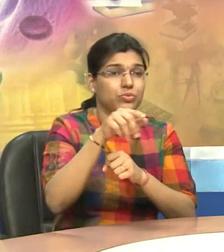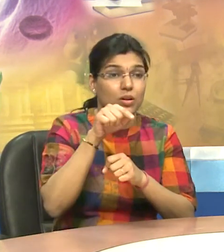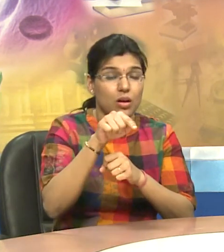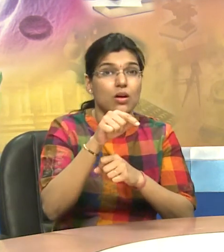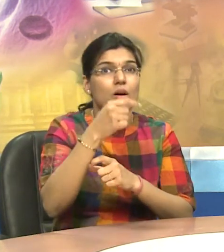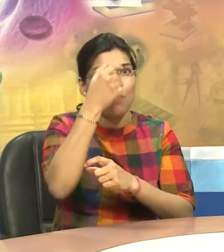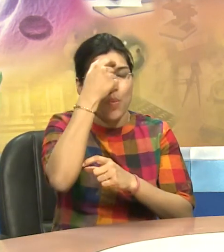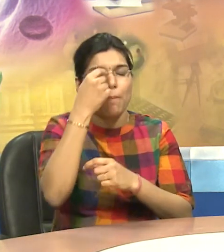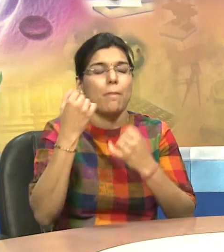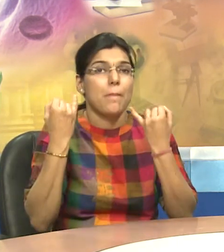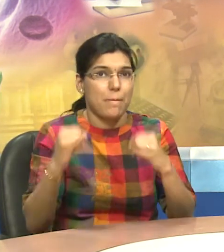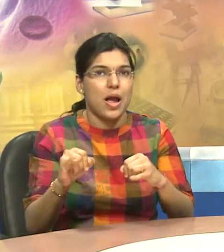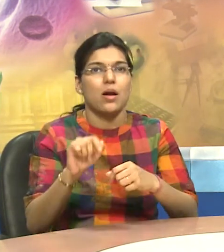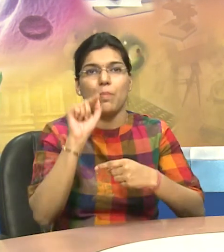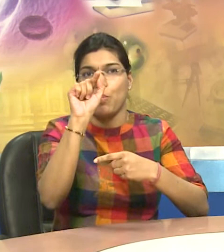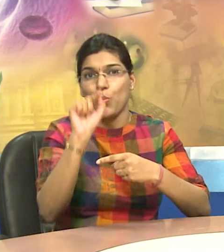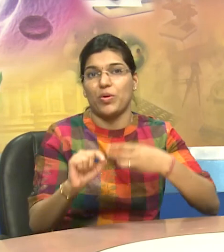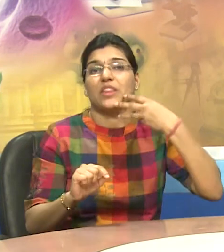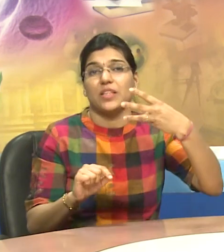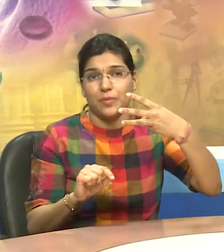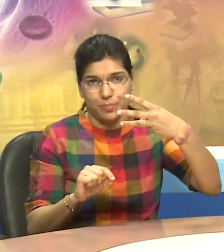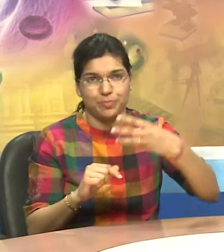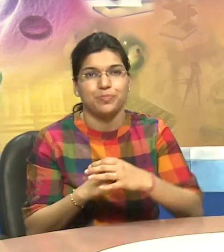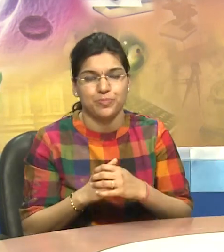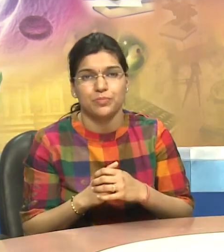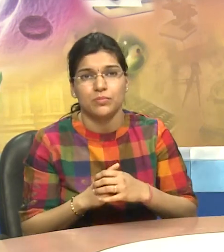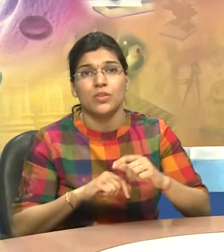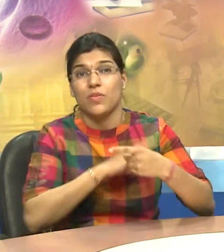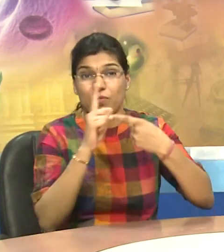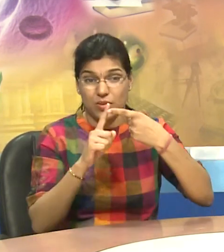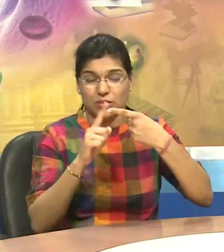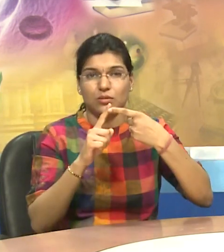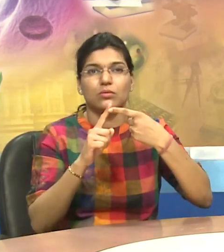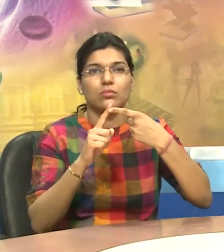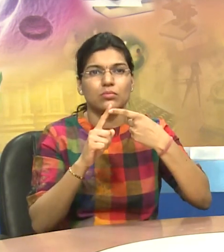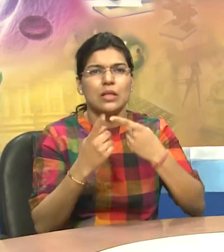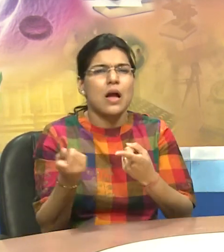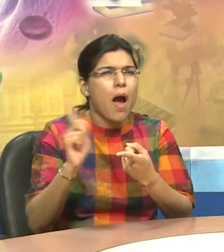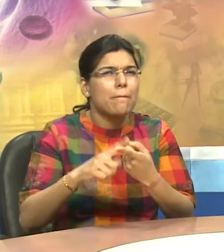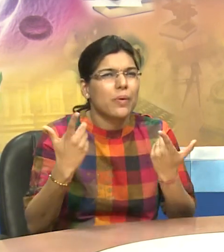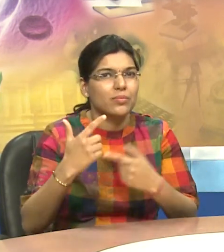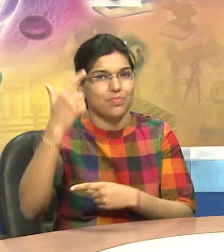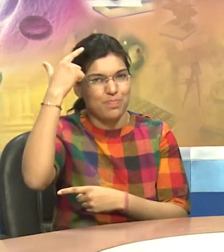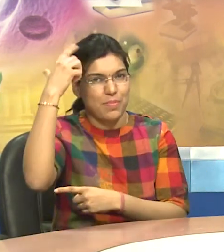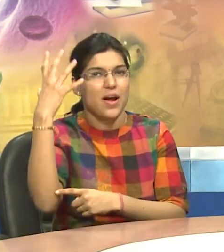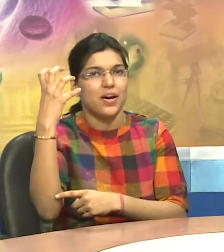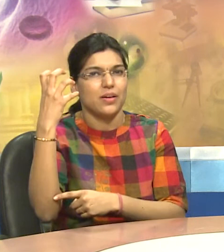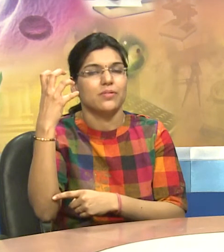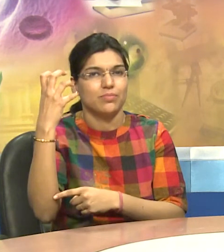Bad effect of noise pollution. There are three bad effects. First, it will